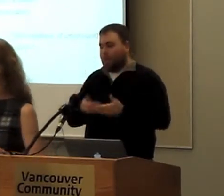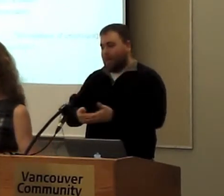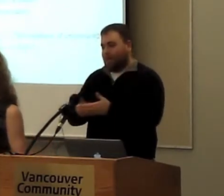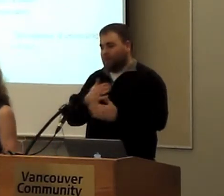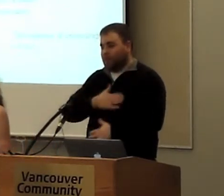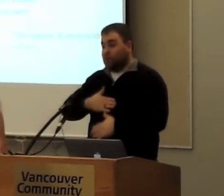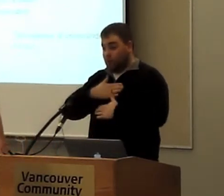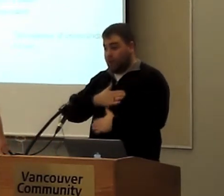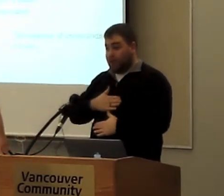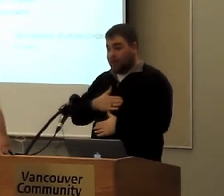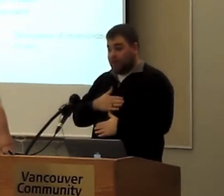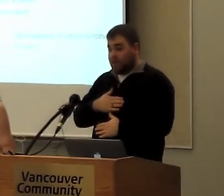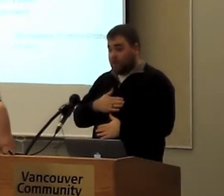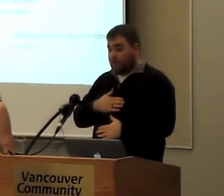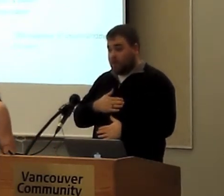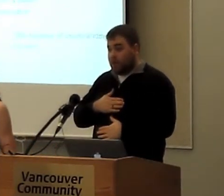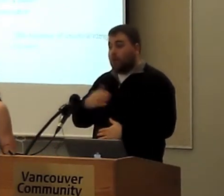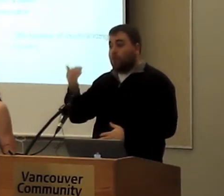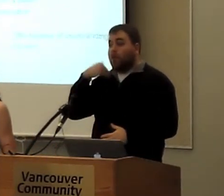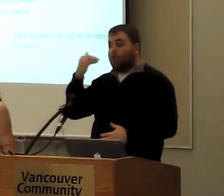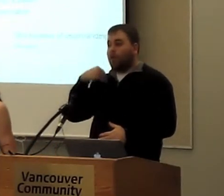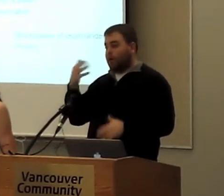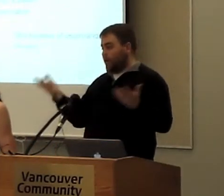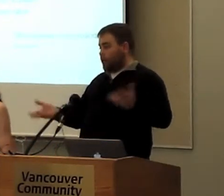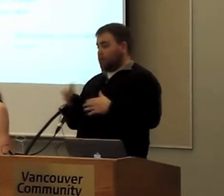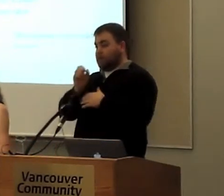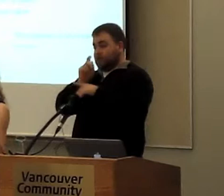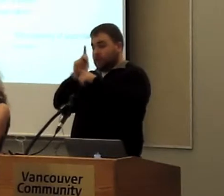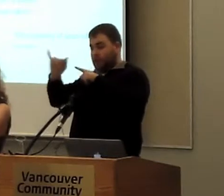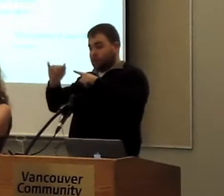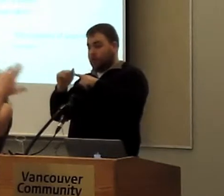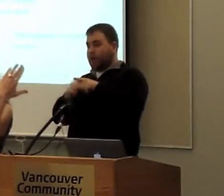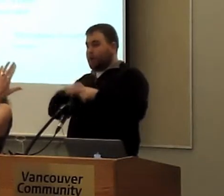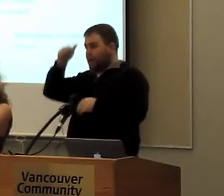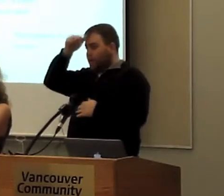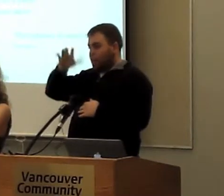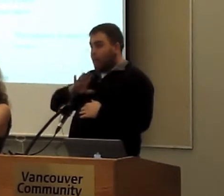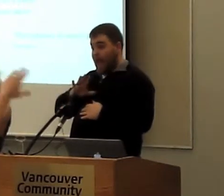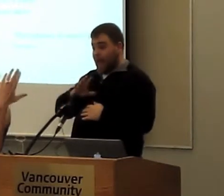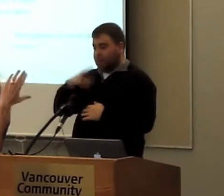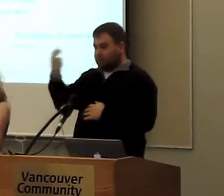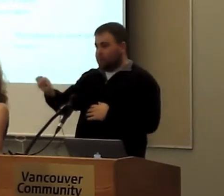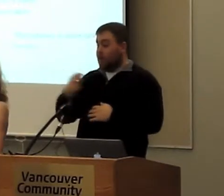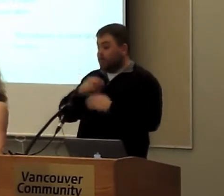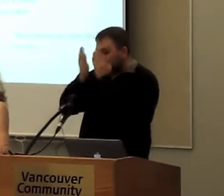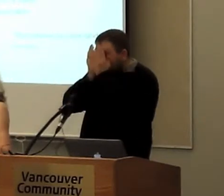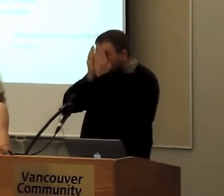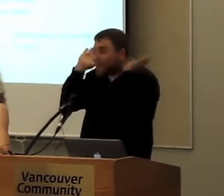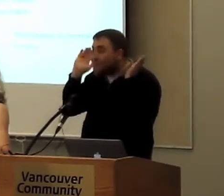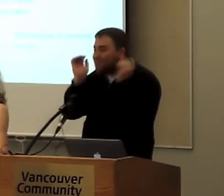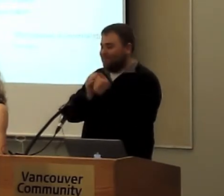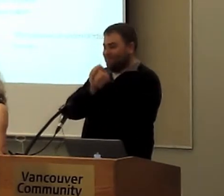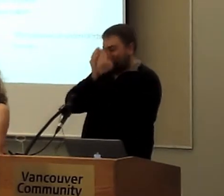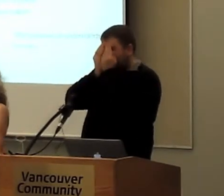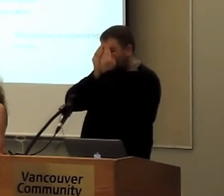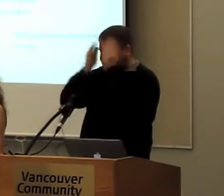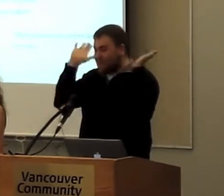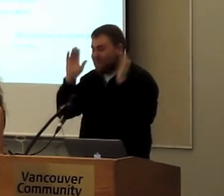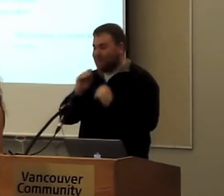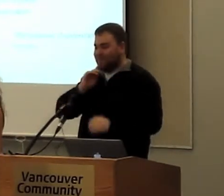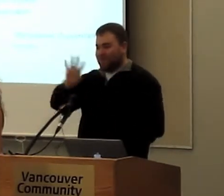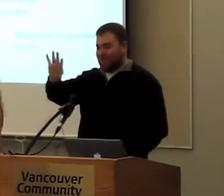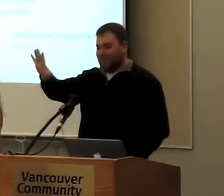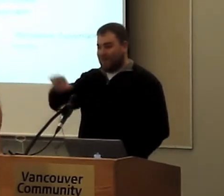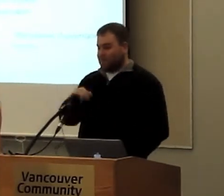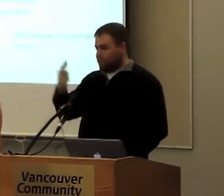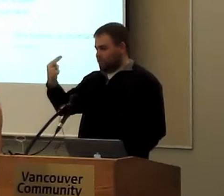babies. It didn't work on my way down on the SkyTrain today. The 45-year-old man across from me on the bus, on the SkyTrain, didn't think it was